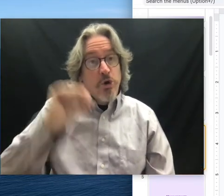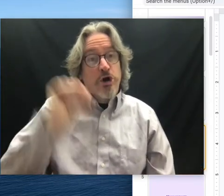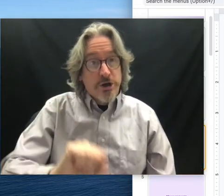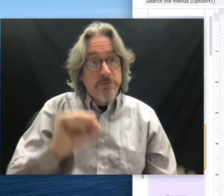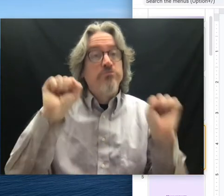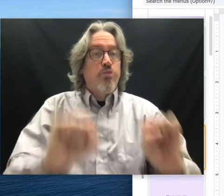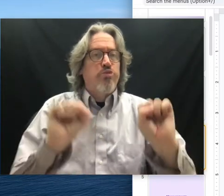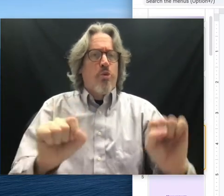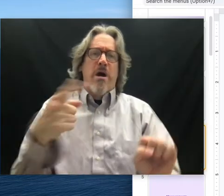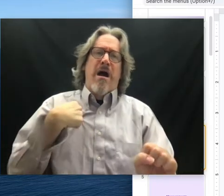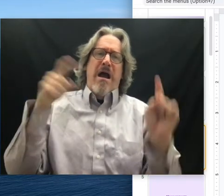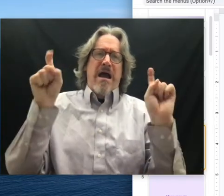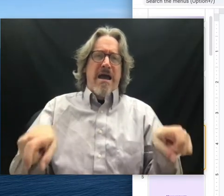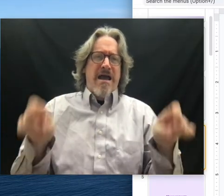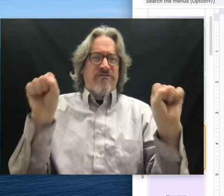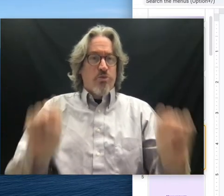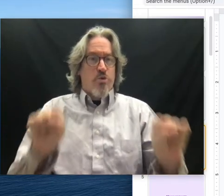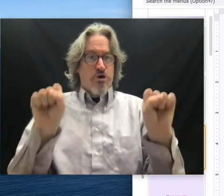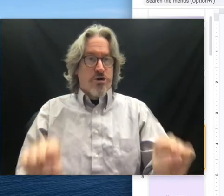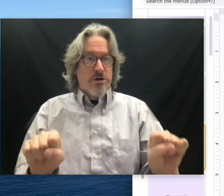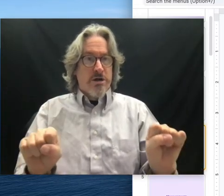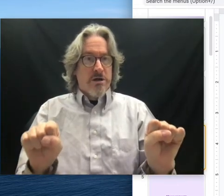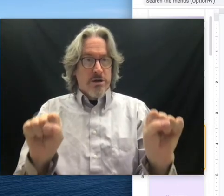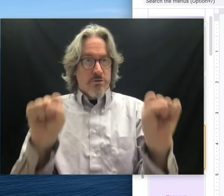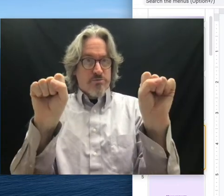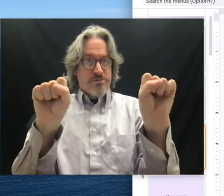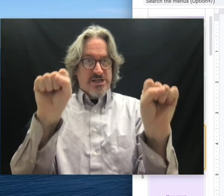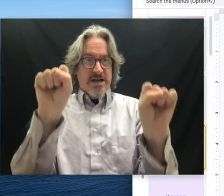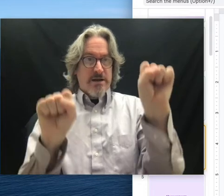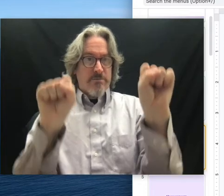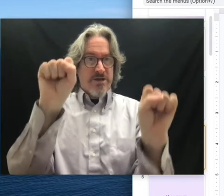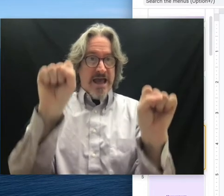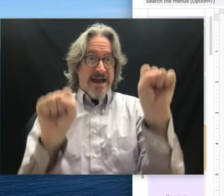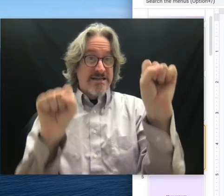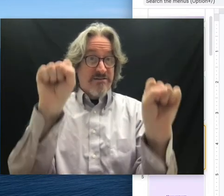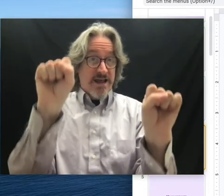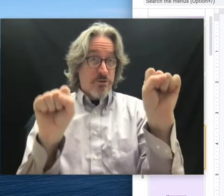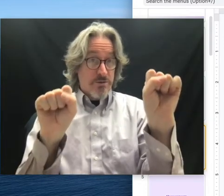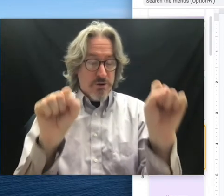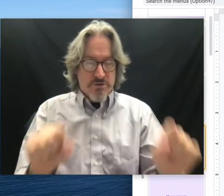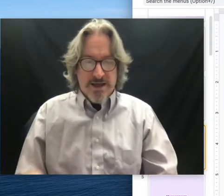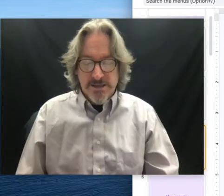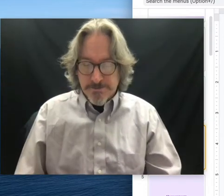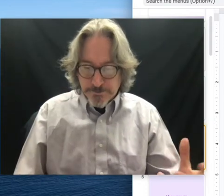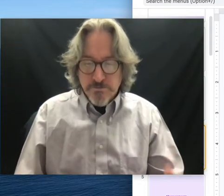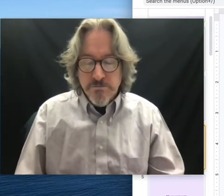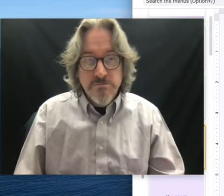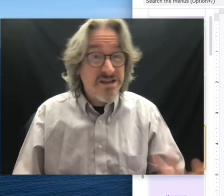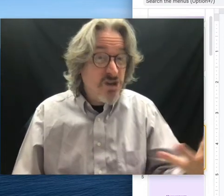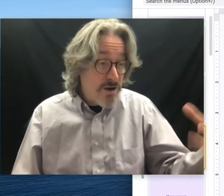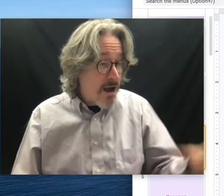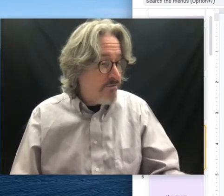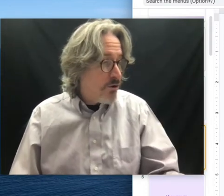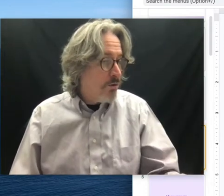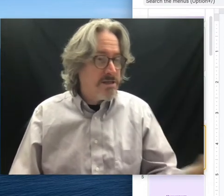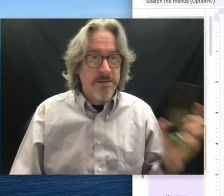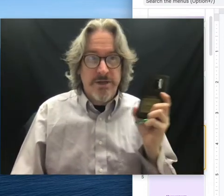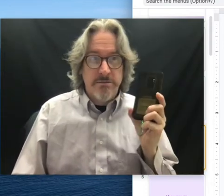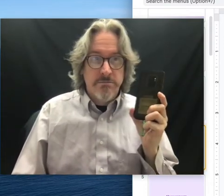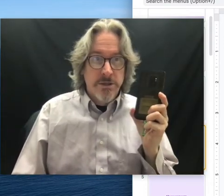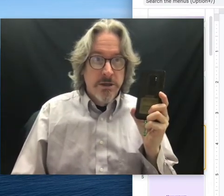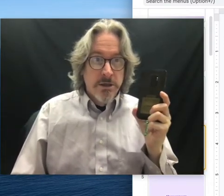like work, I have to work. You're signing the active hand with both hands. So now if you're